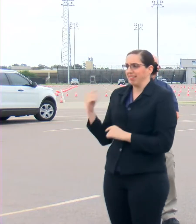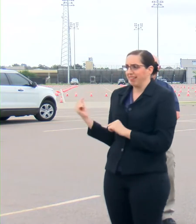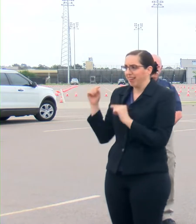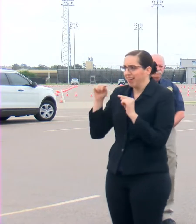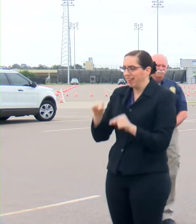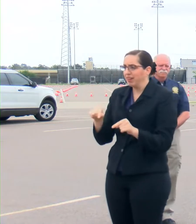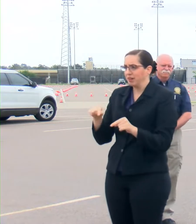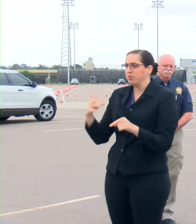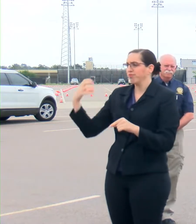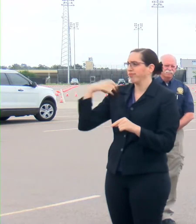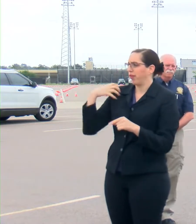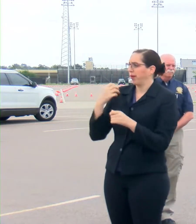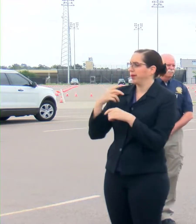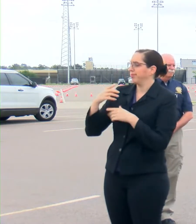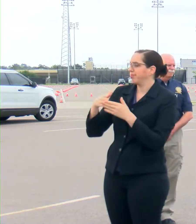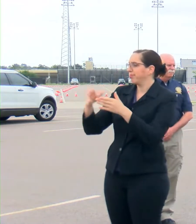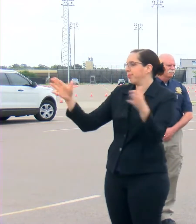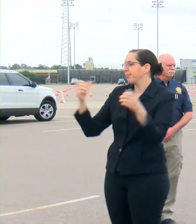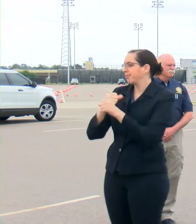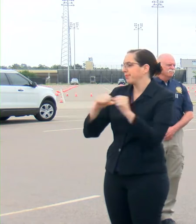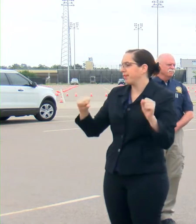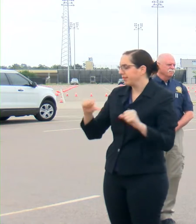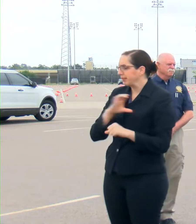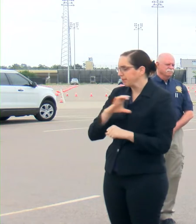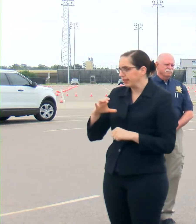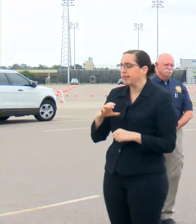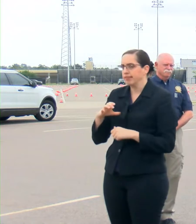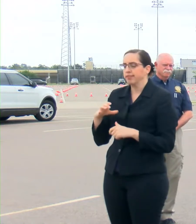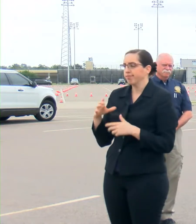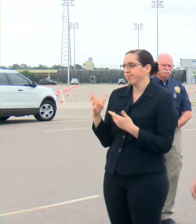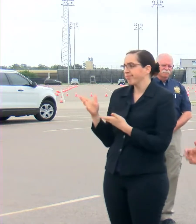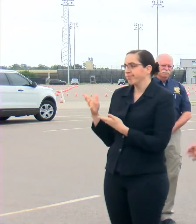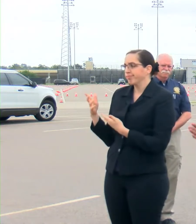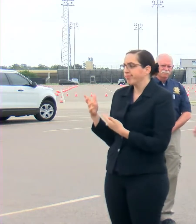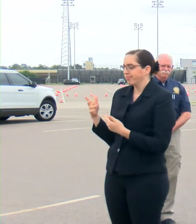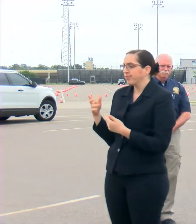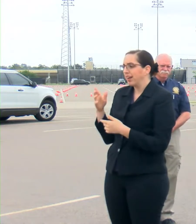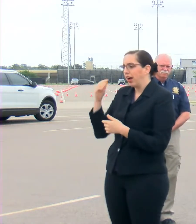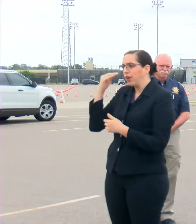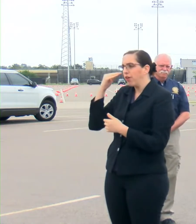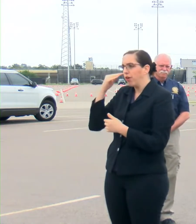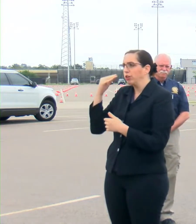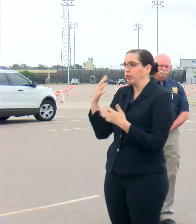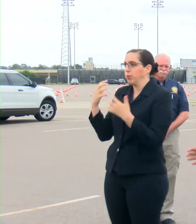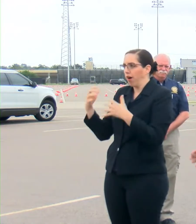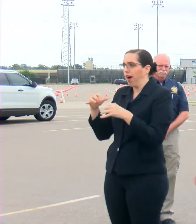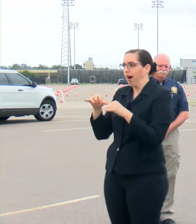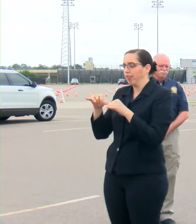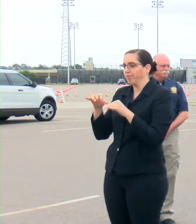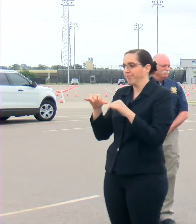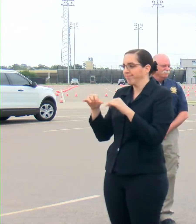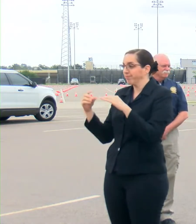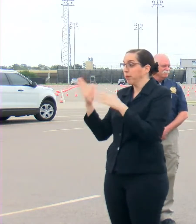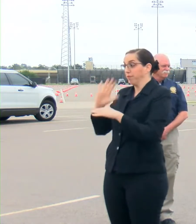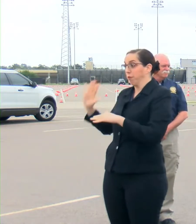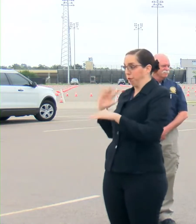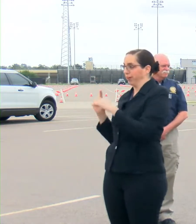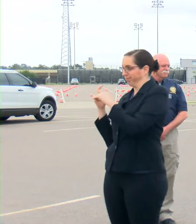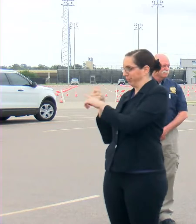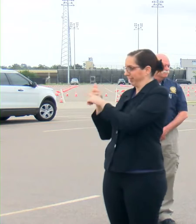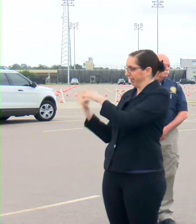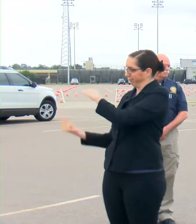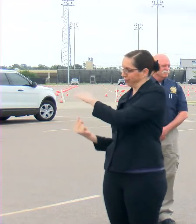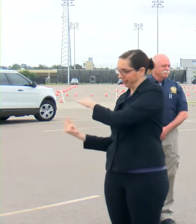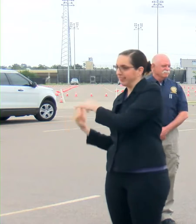of the Public Safety Committee, and I know she once was quarantined. She's out of quarantine, and so she's